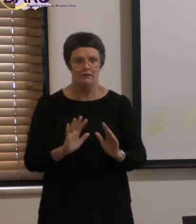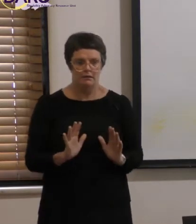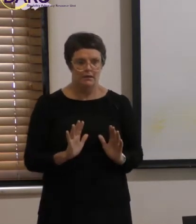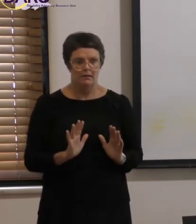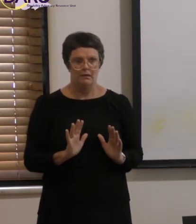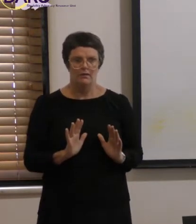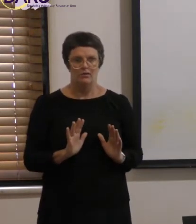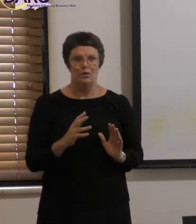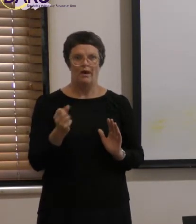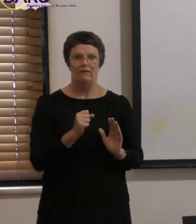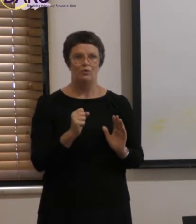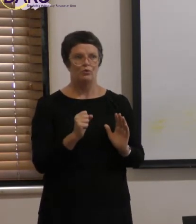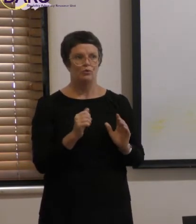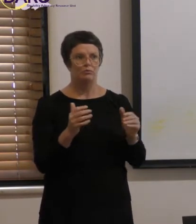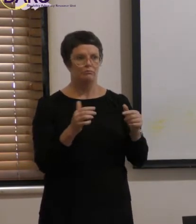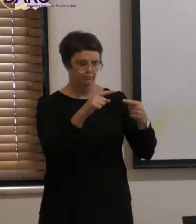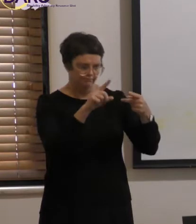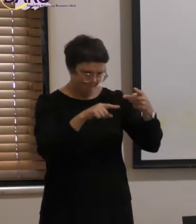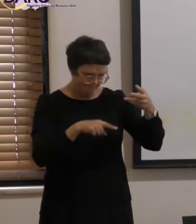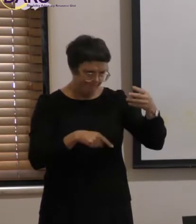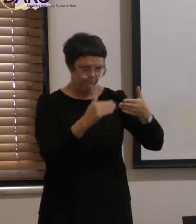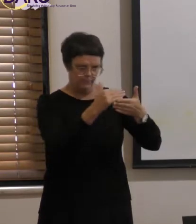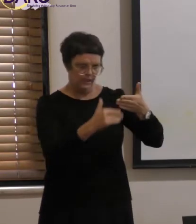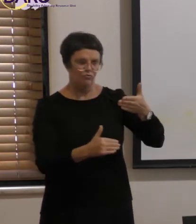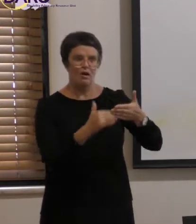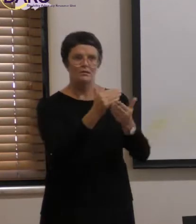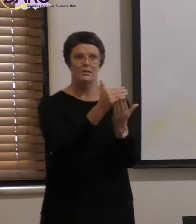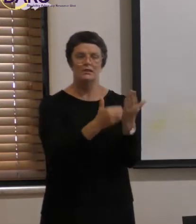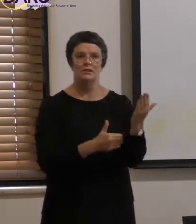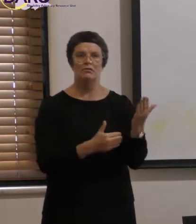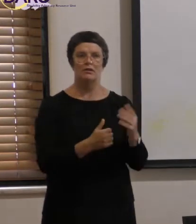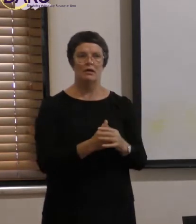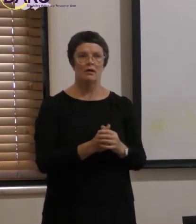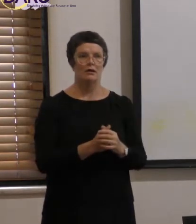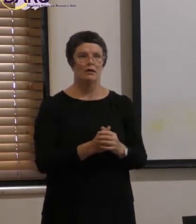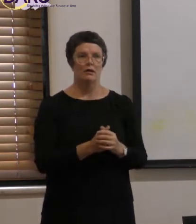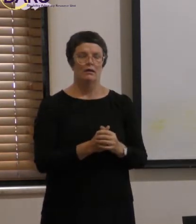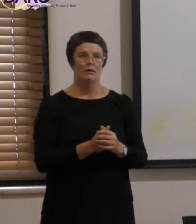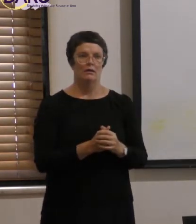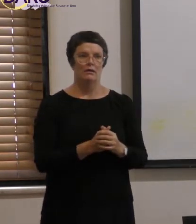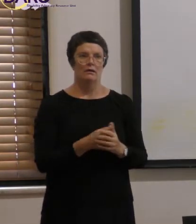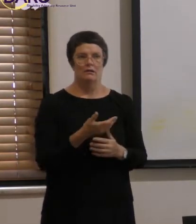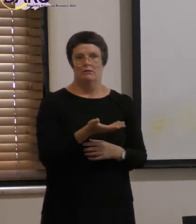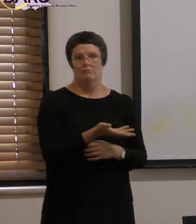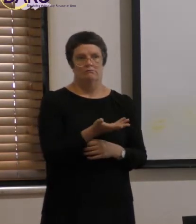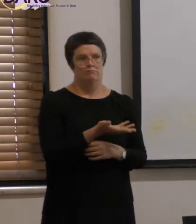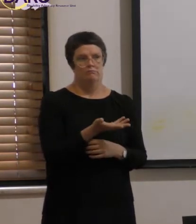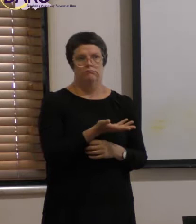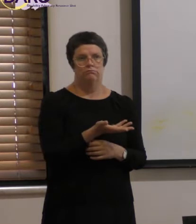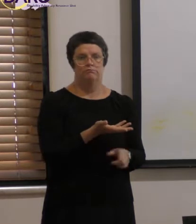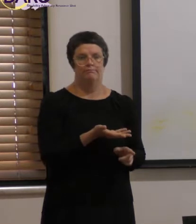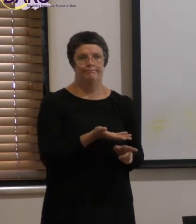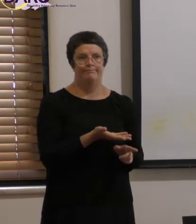criteria that governments have established. I was going to say made up, but really